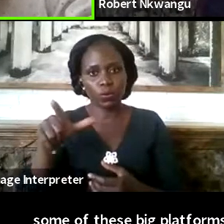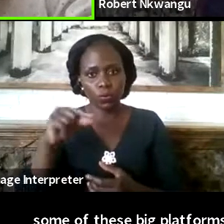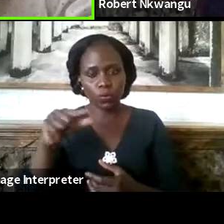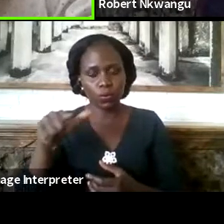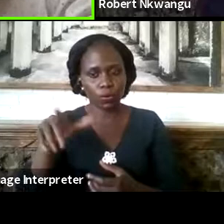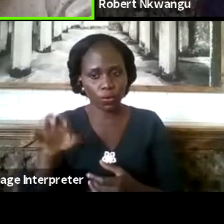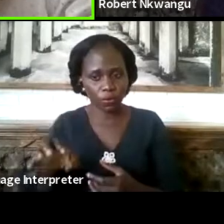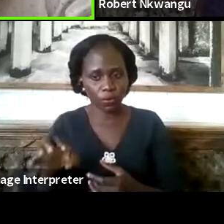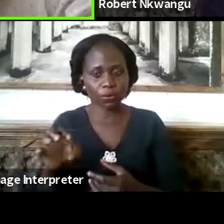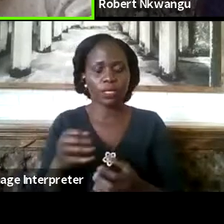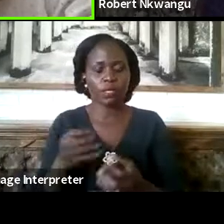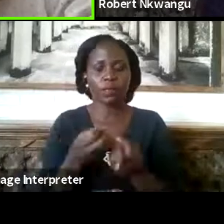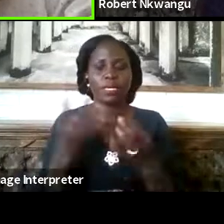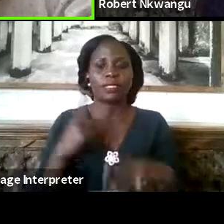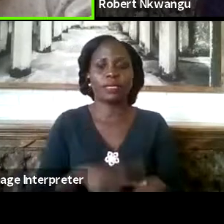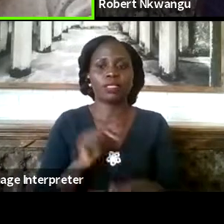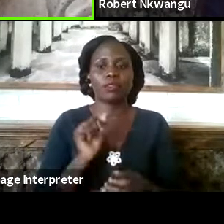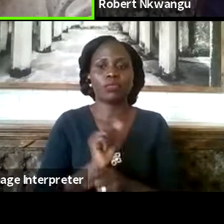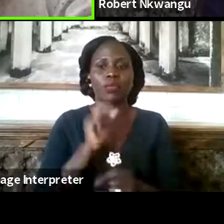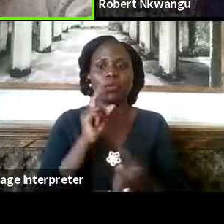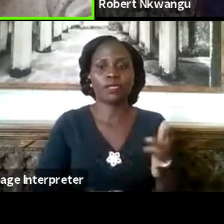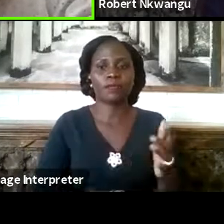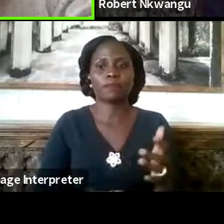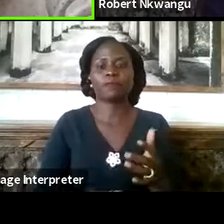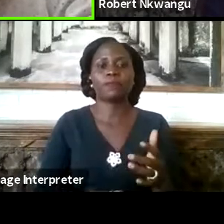in the edge of